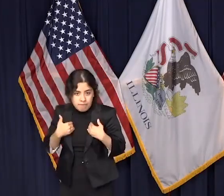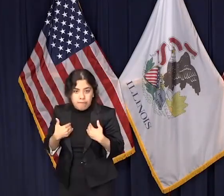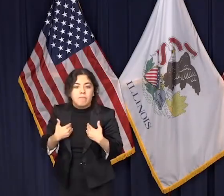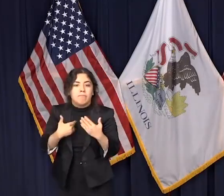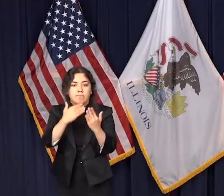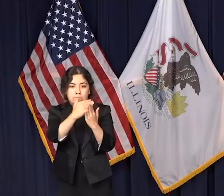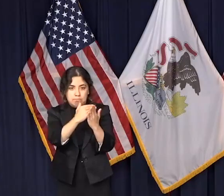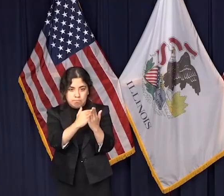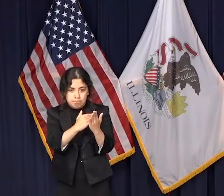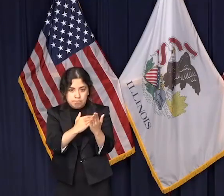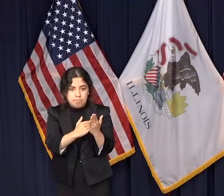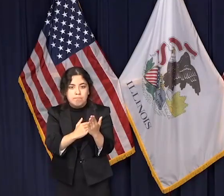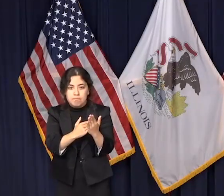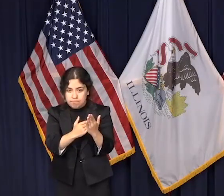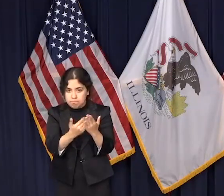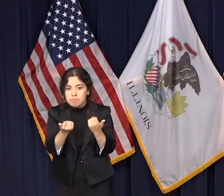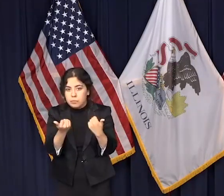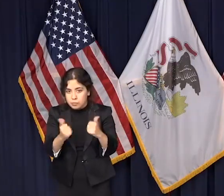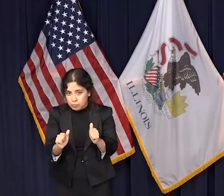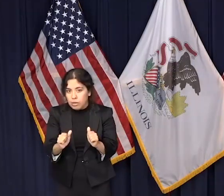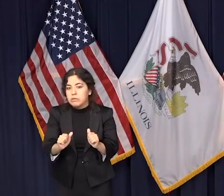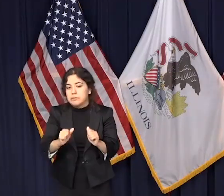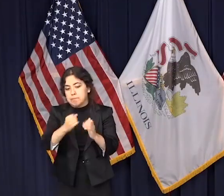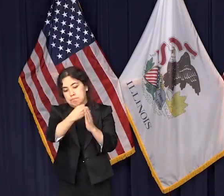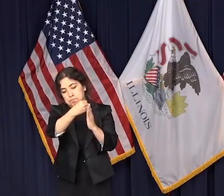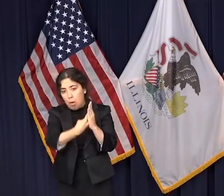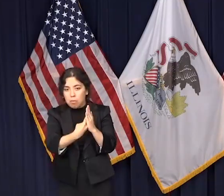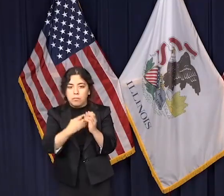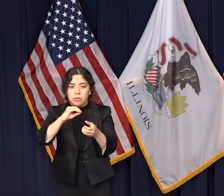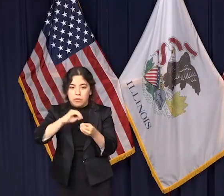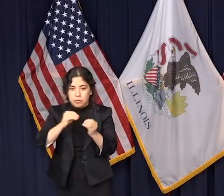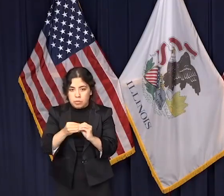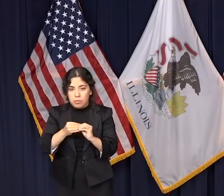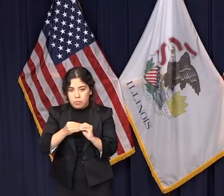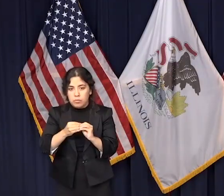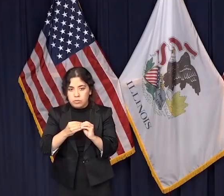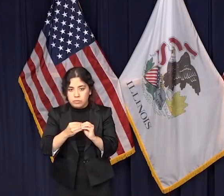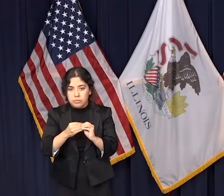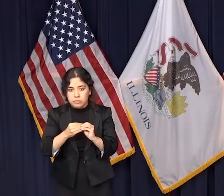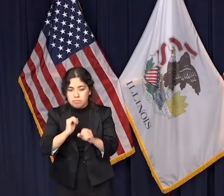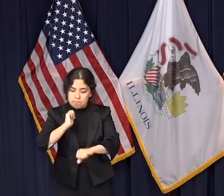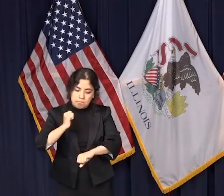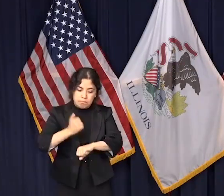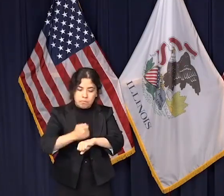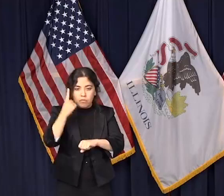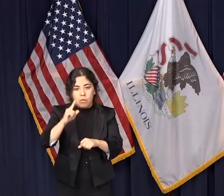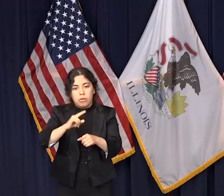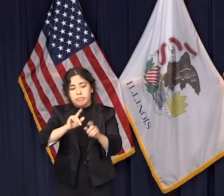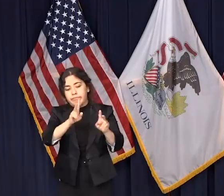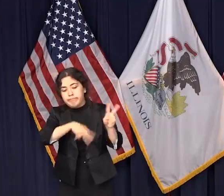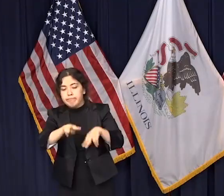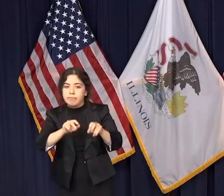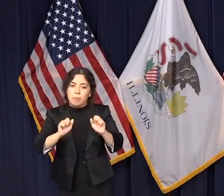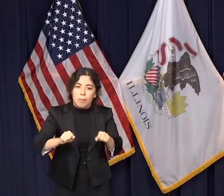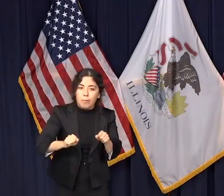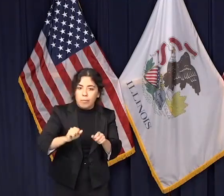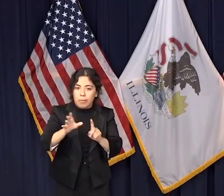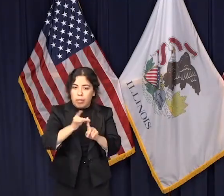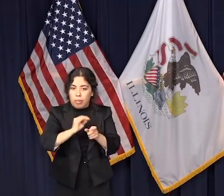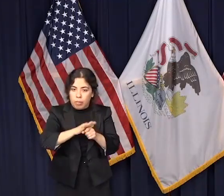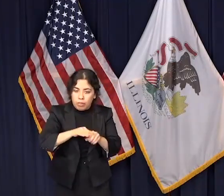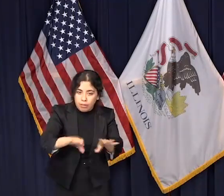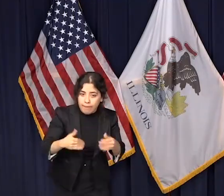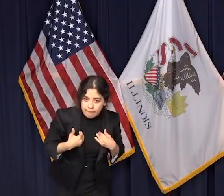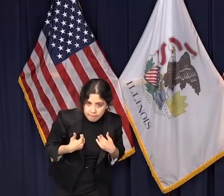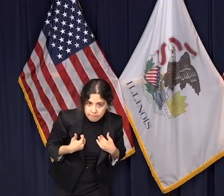to be with them. We don't have, you know, in the beginning when we didn't have all the testing, right, we know that there were many